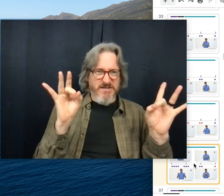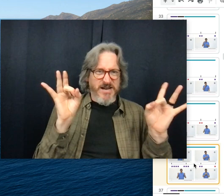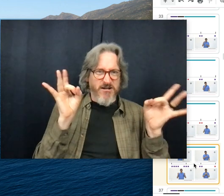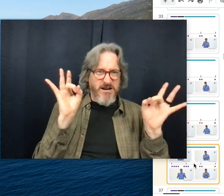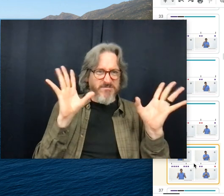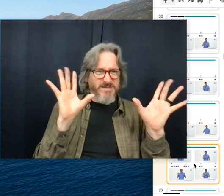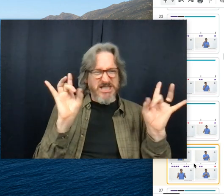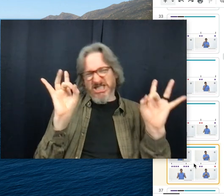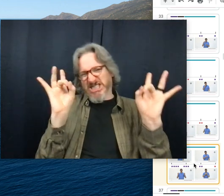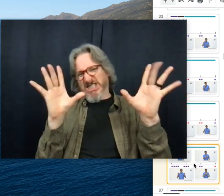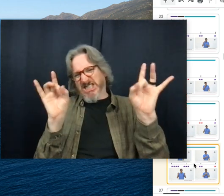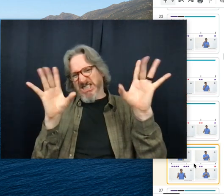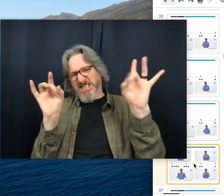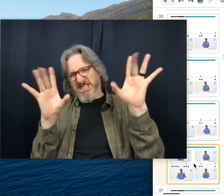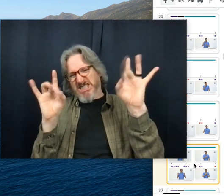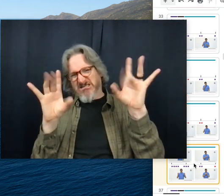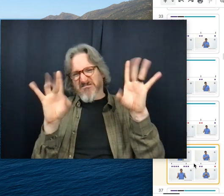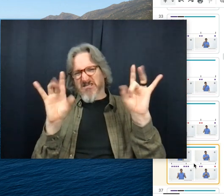in the Cleveland area.